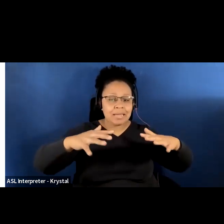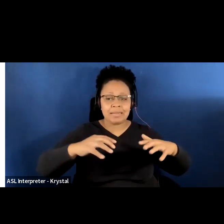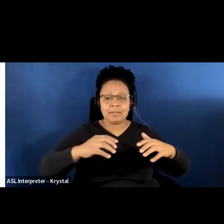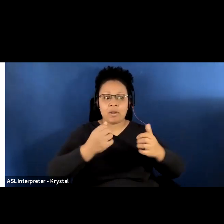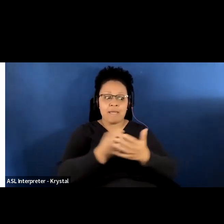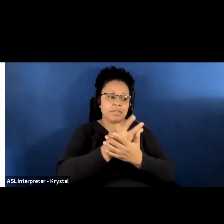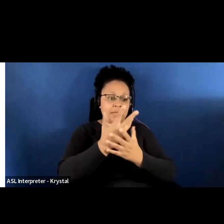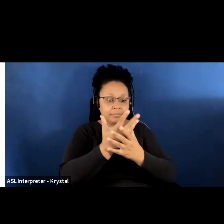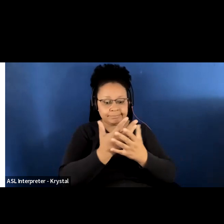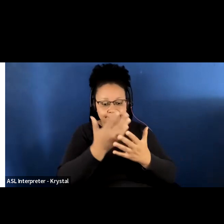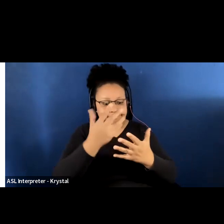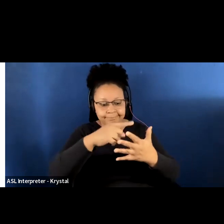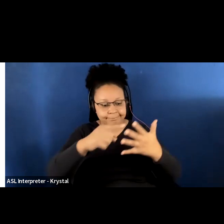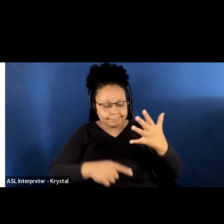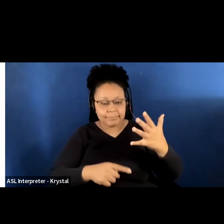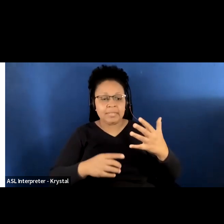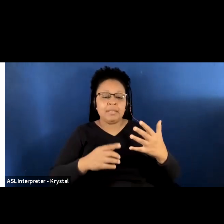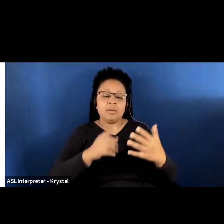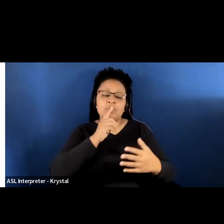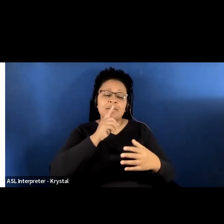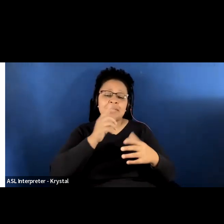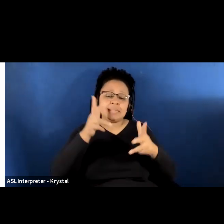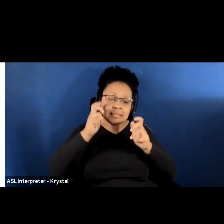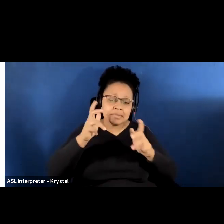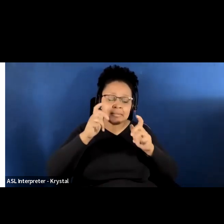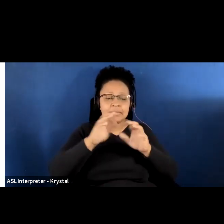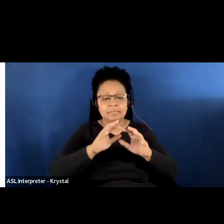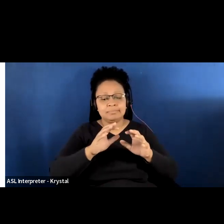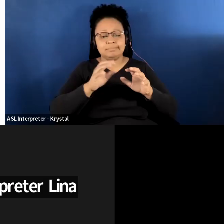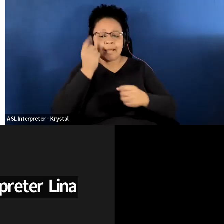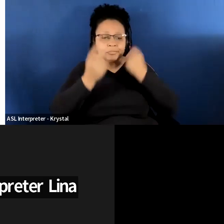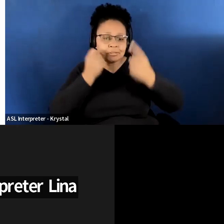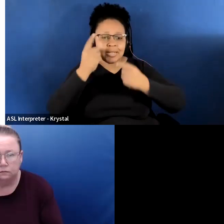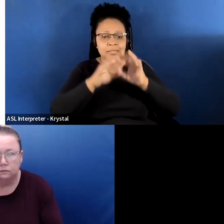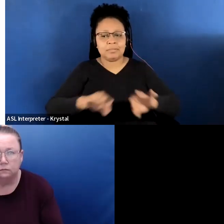really listening and understanding is important.